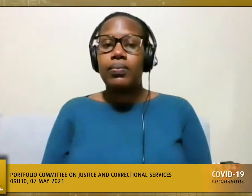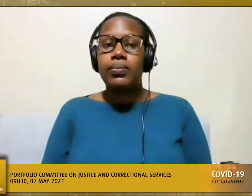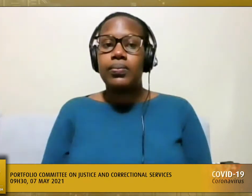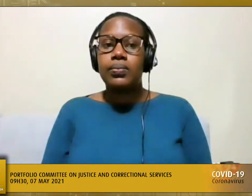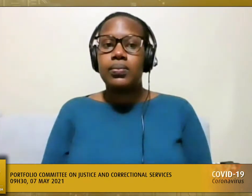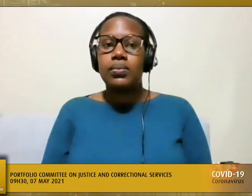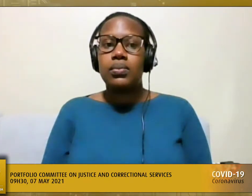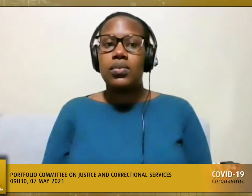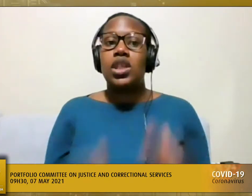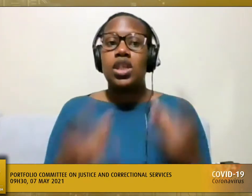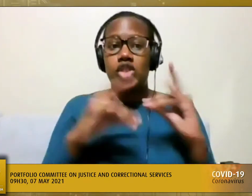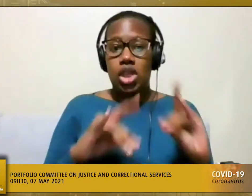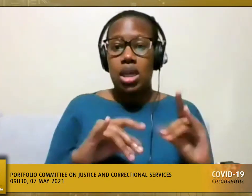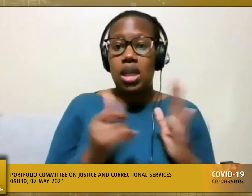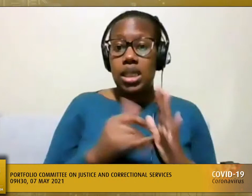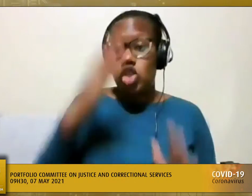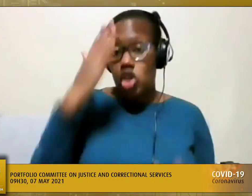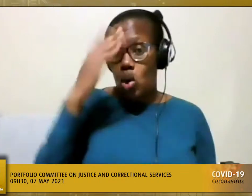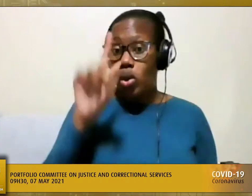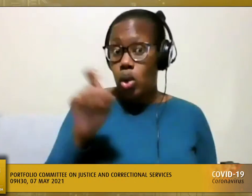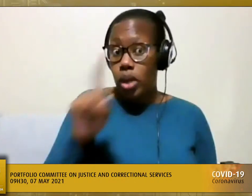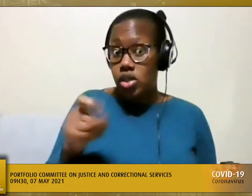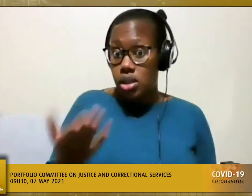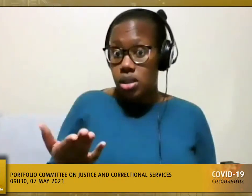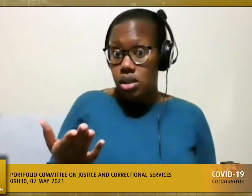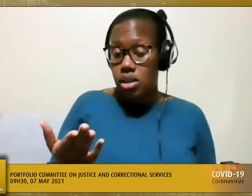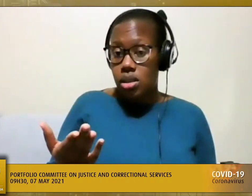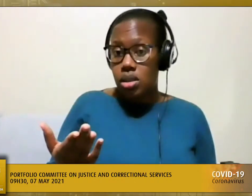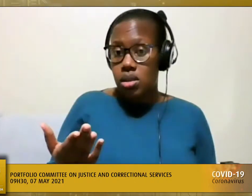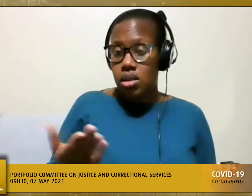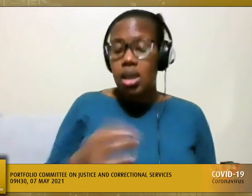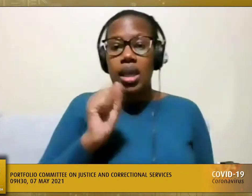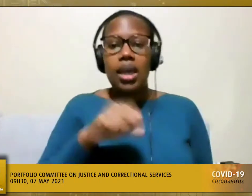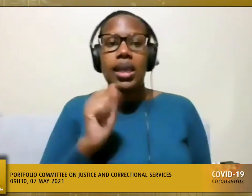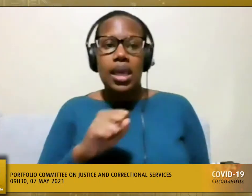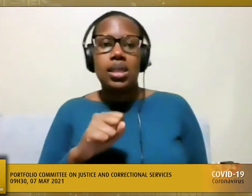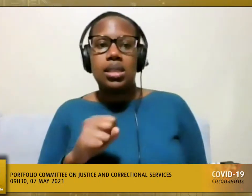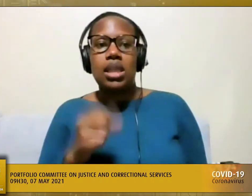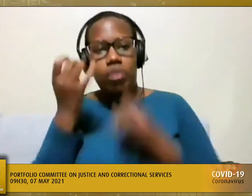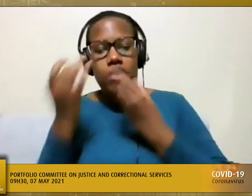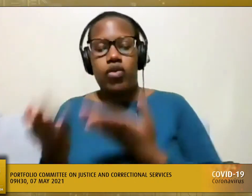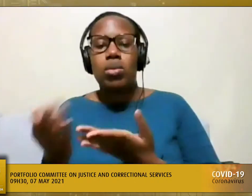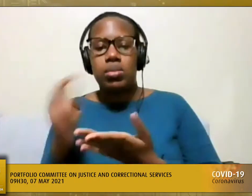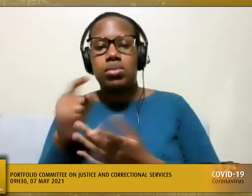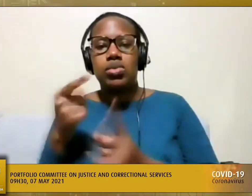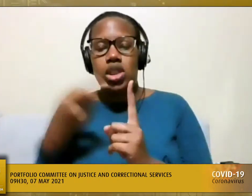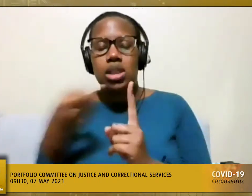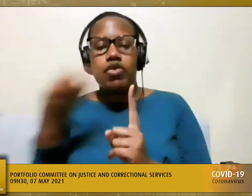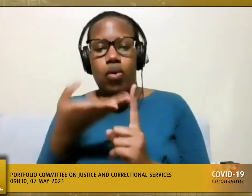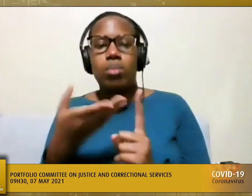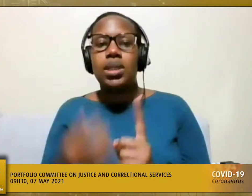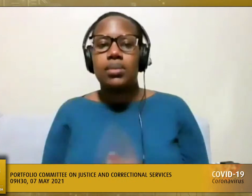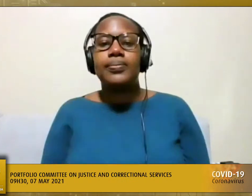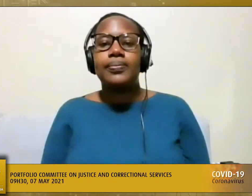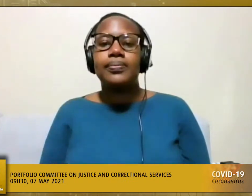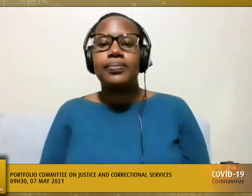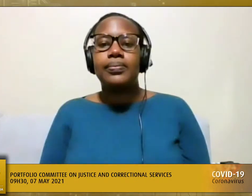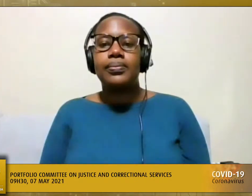but does you know yes they have been communicated to her chair um